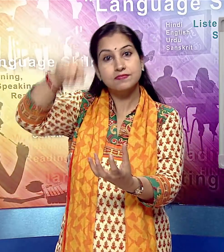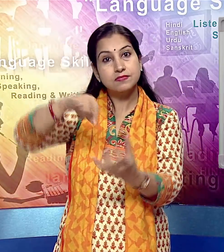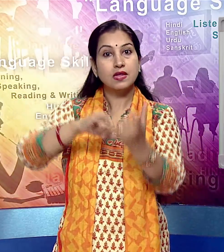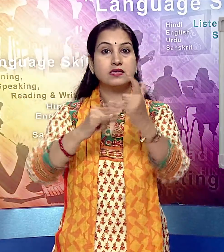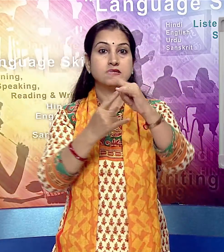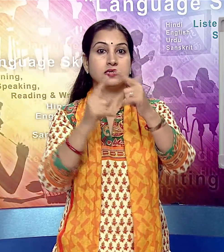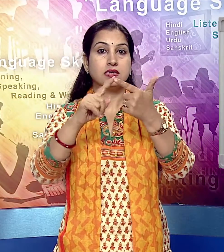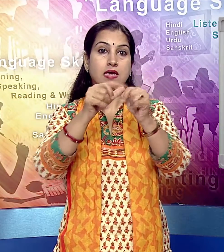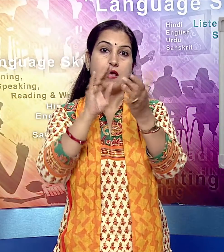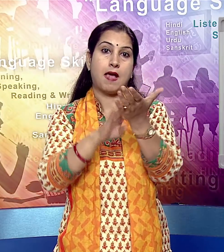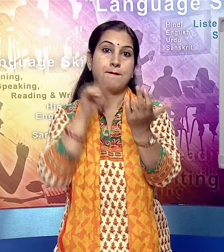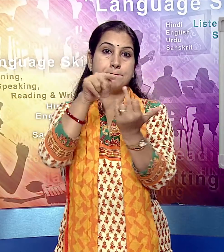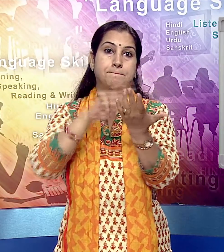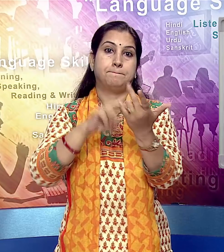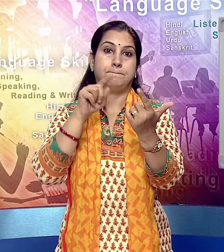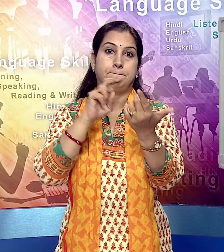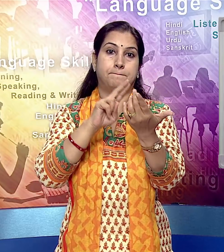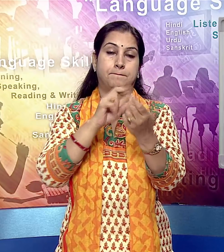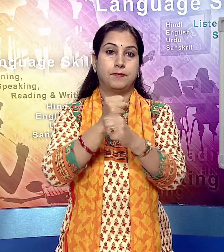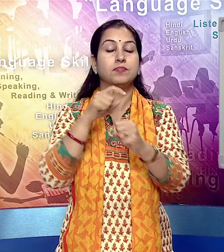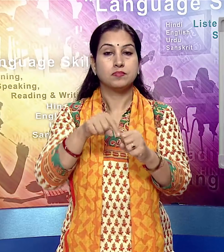Steaming has 2 more further